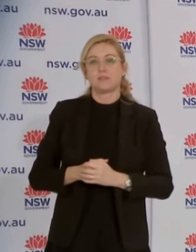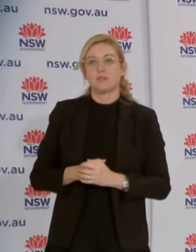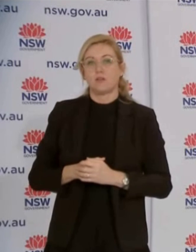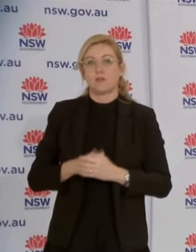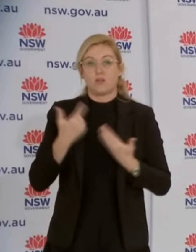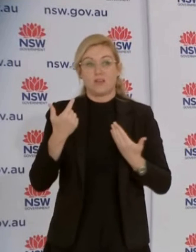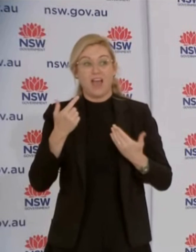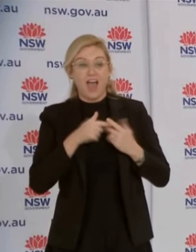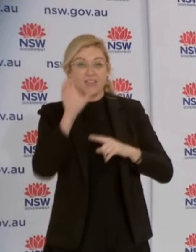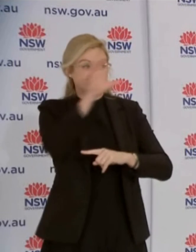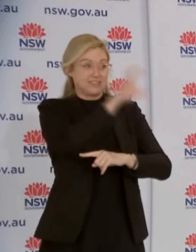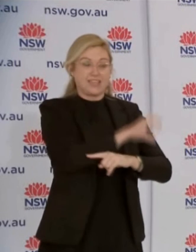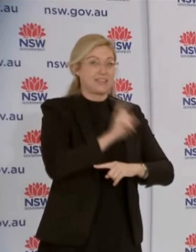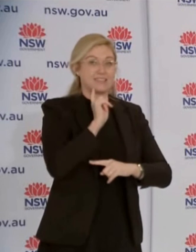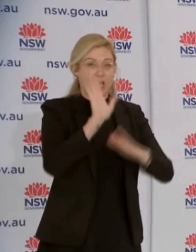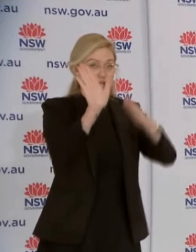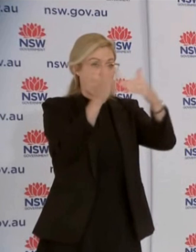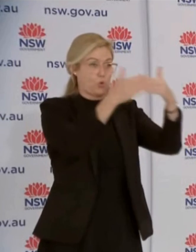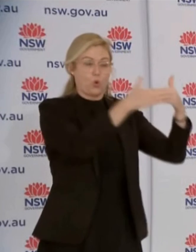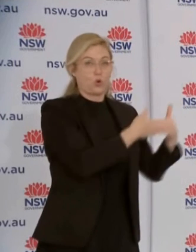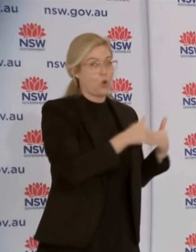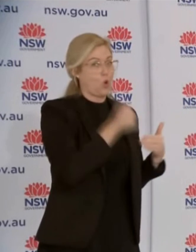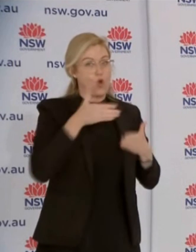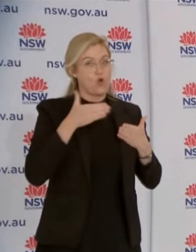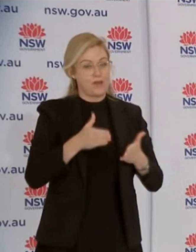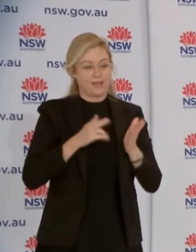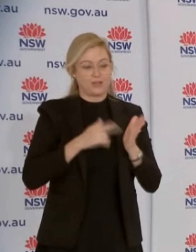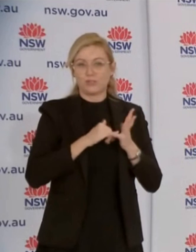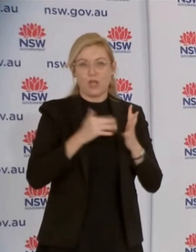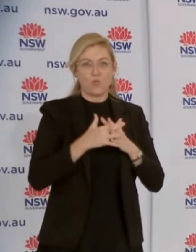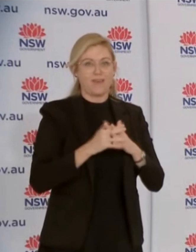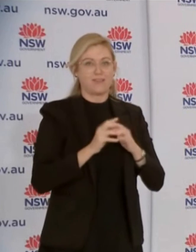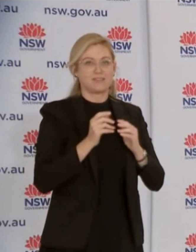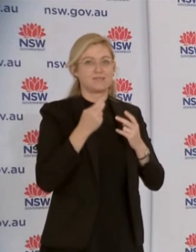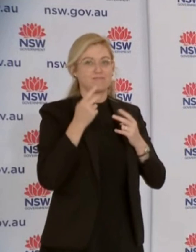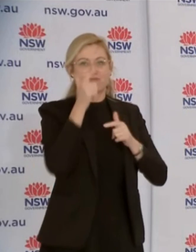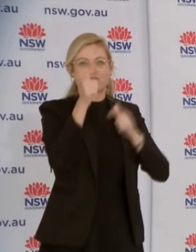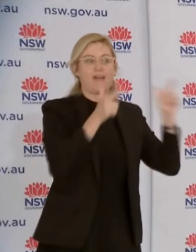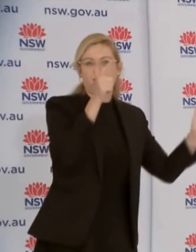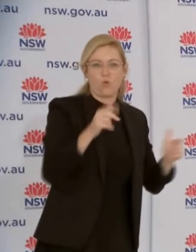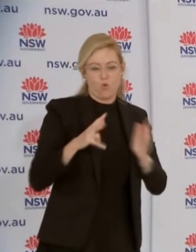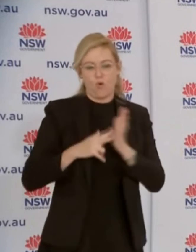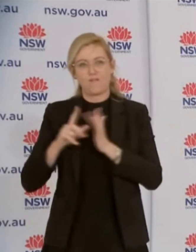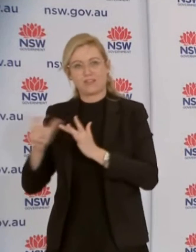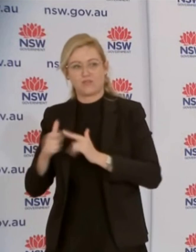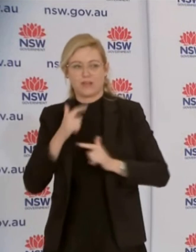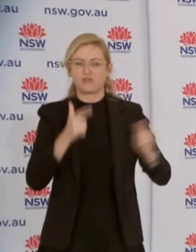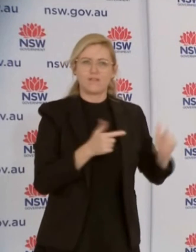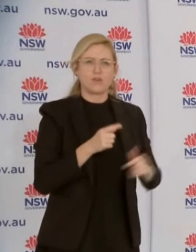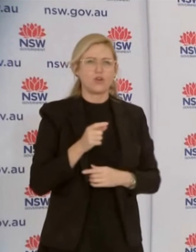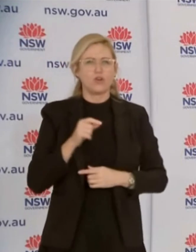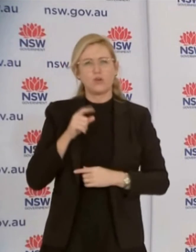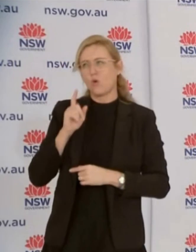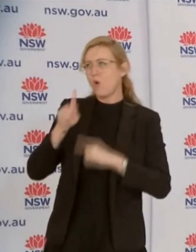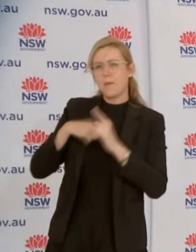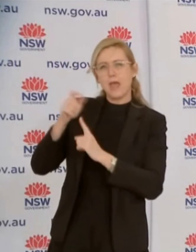Queensland. The other states, everyone is closed to us. Do you think it's time for the Prime Minister to up his rhetoric on the states